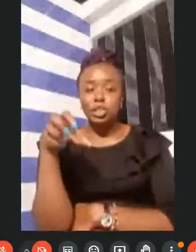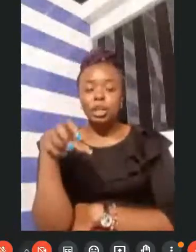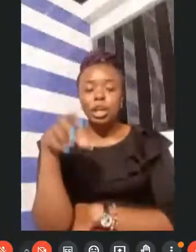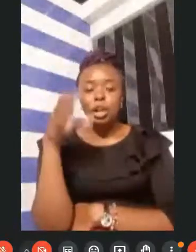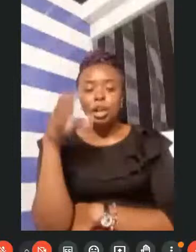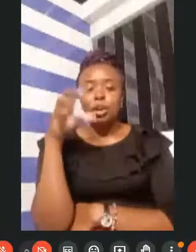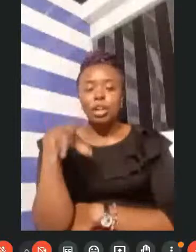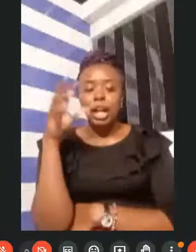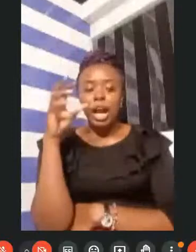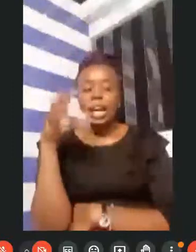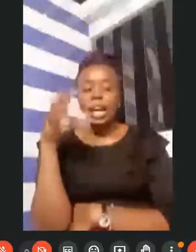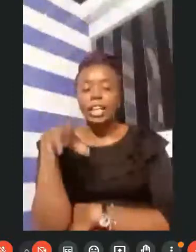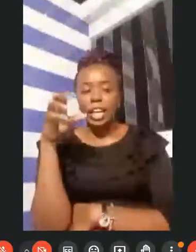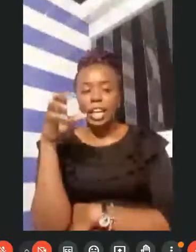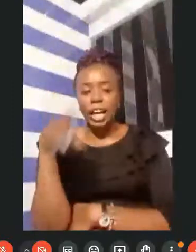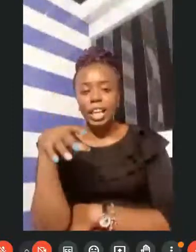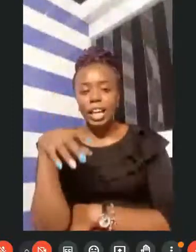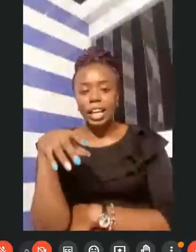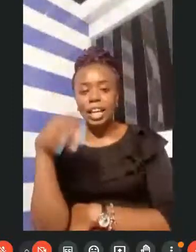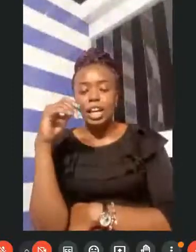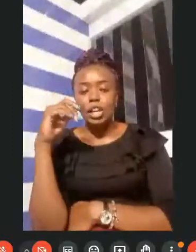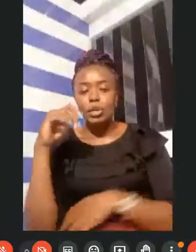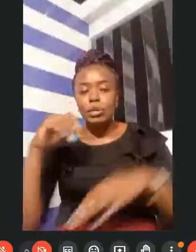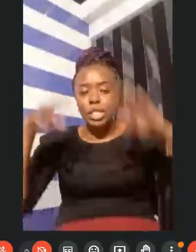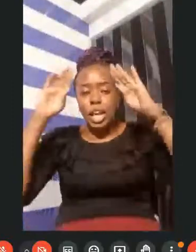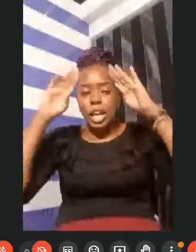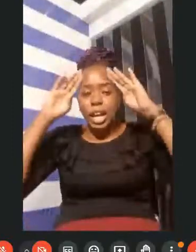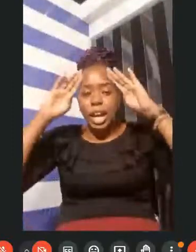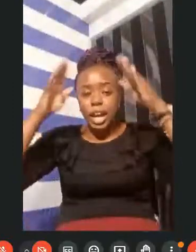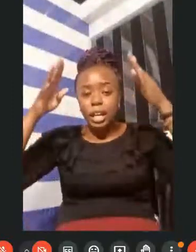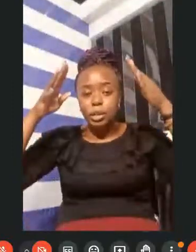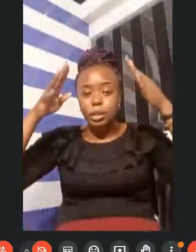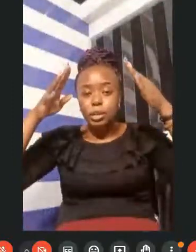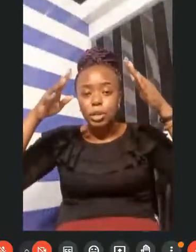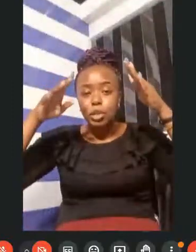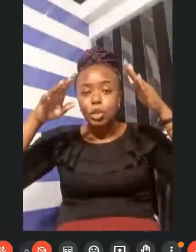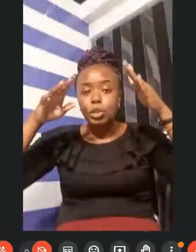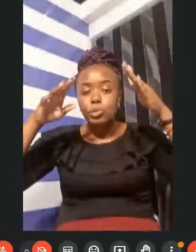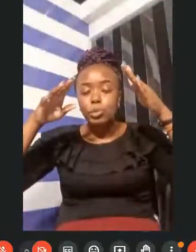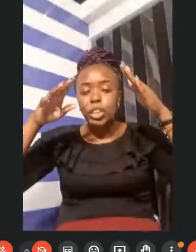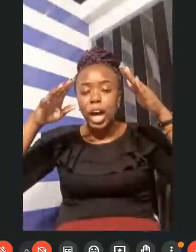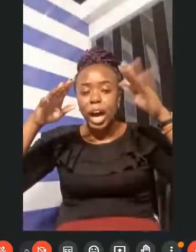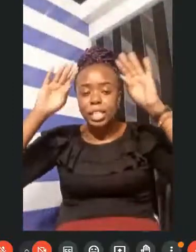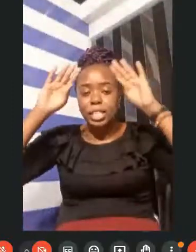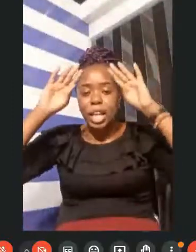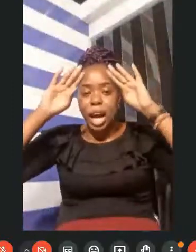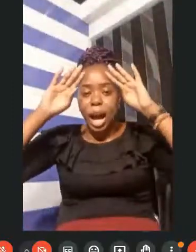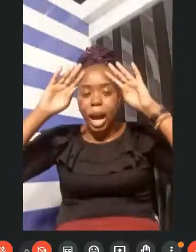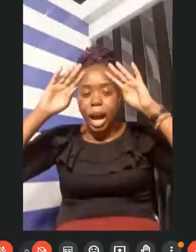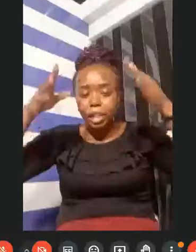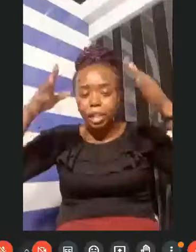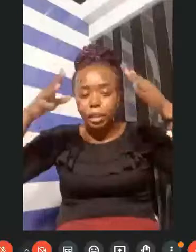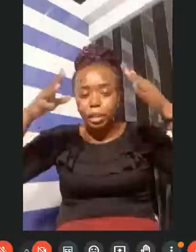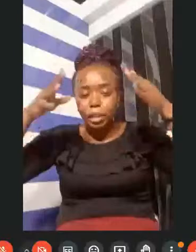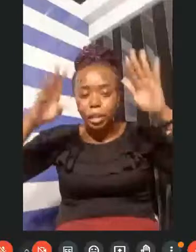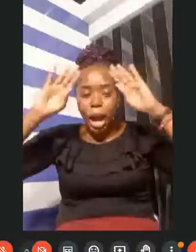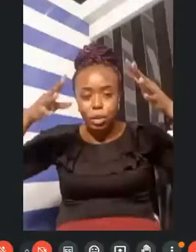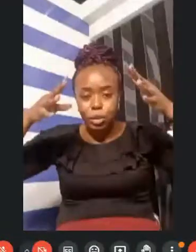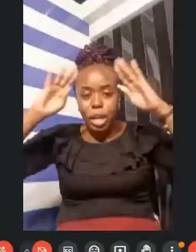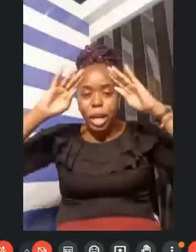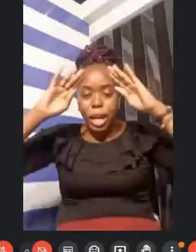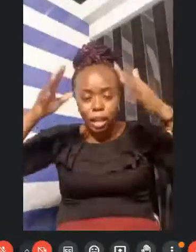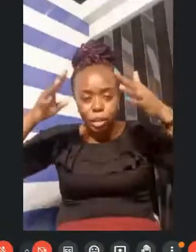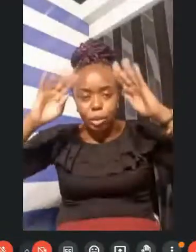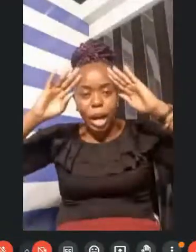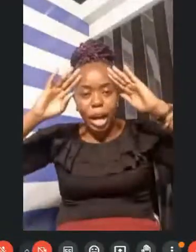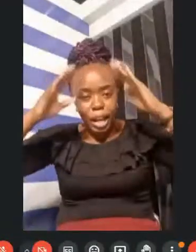large congregation or a large gathering, you say hello. You use both hands. Hello, how are